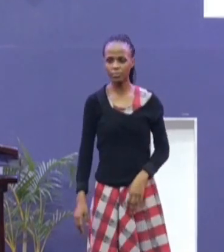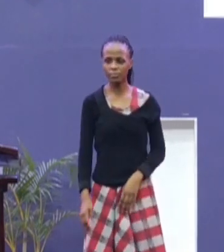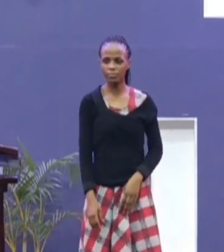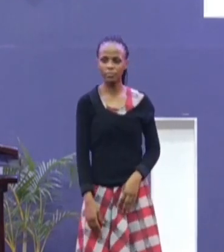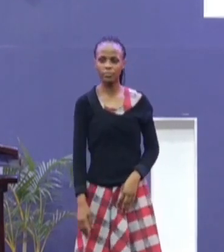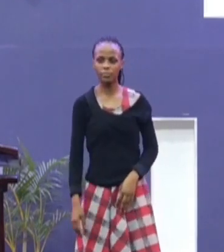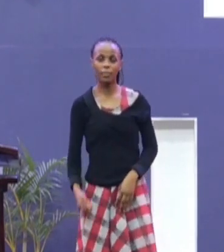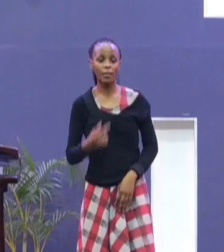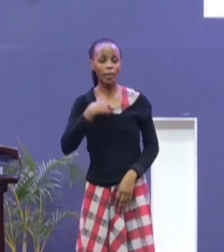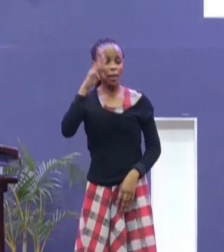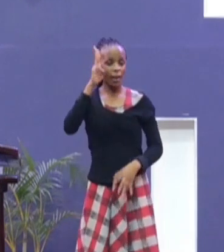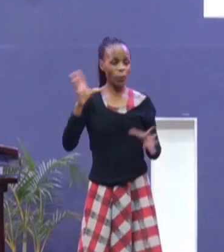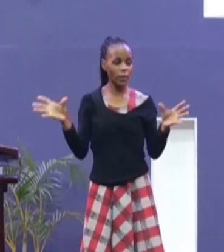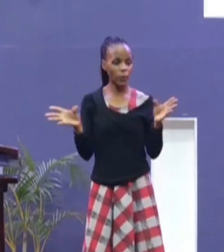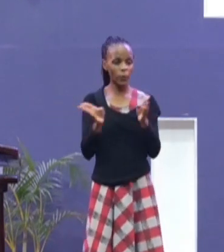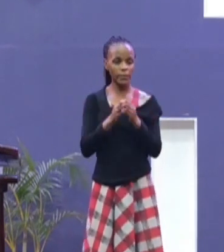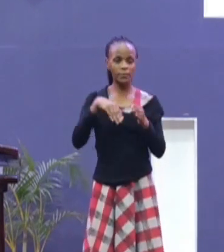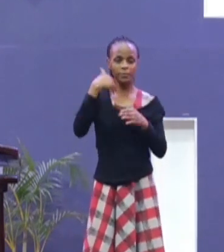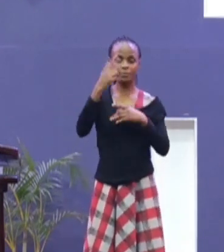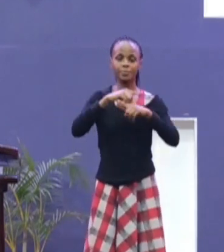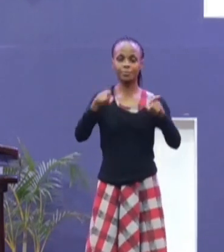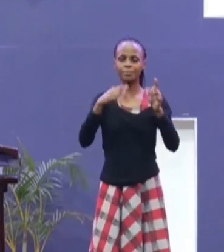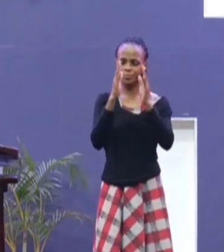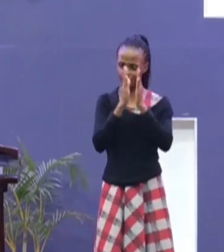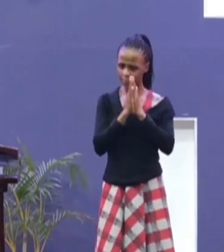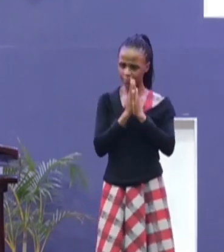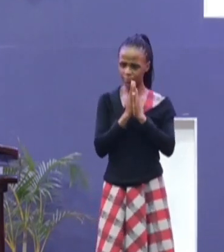finish with that and then we pray. Luke chapter 11. Luke 11.